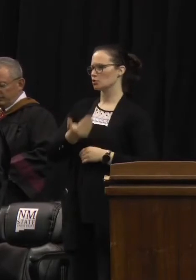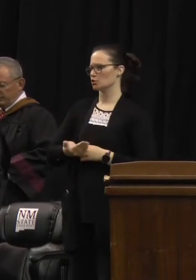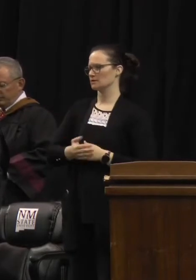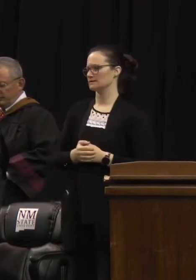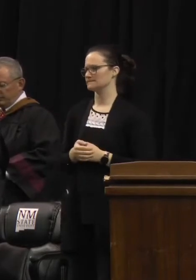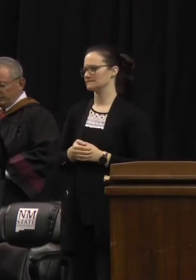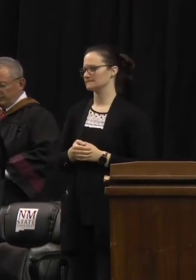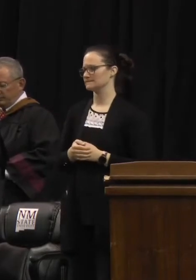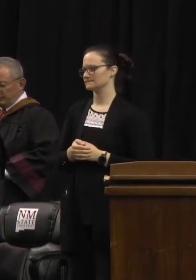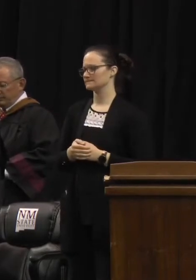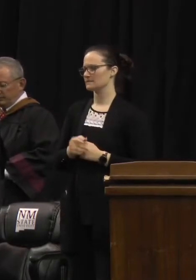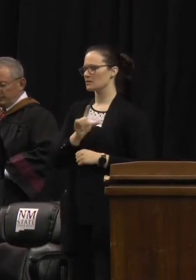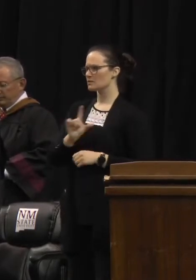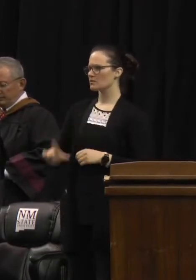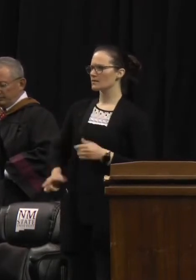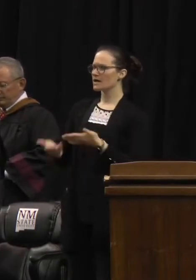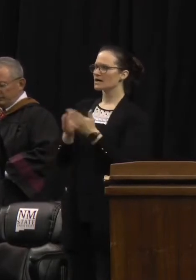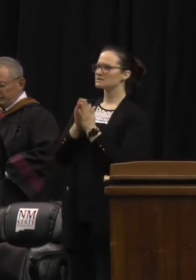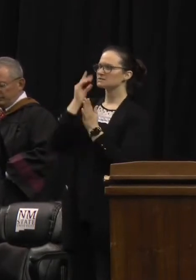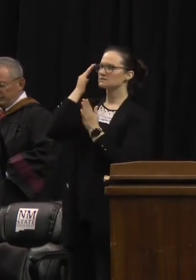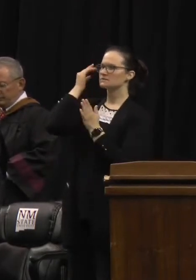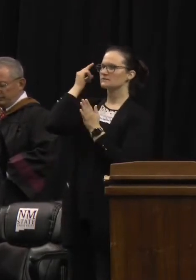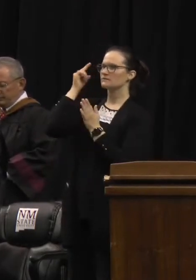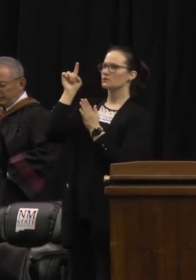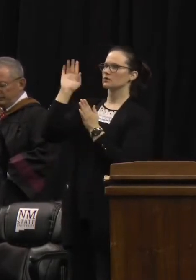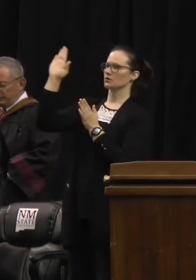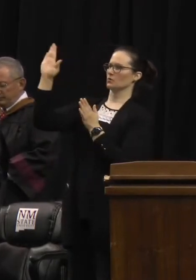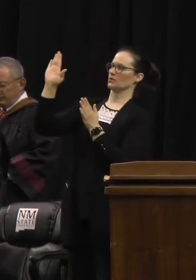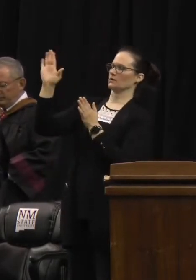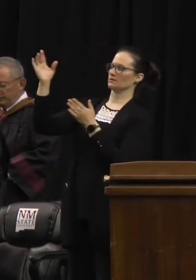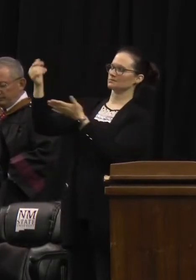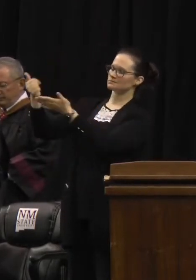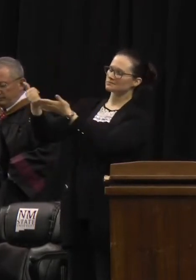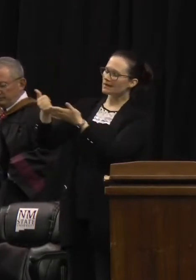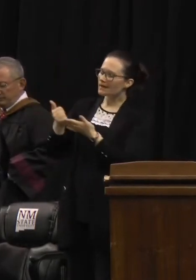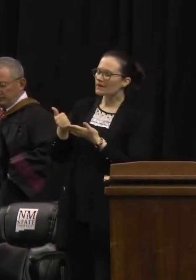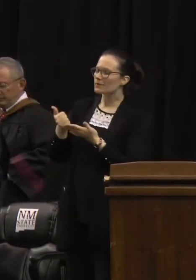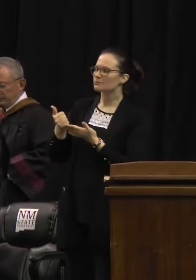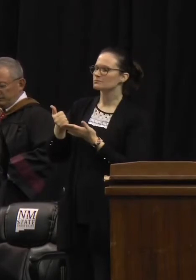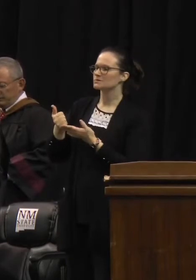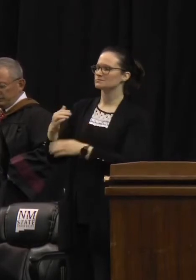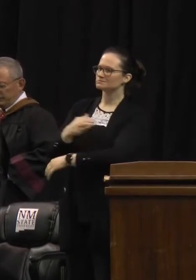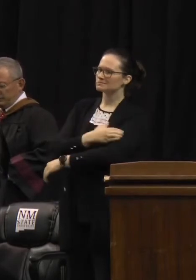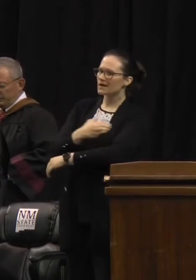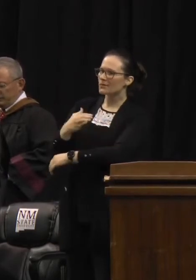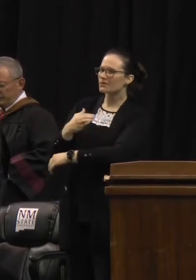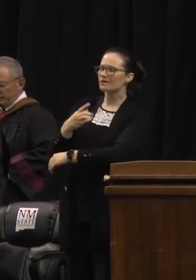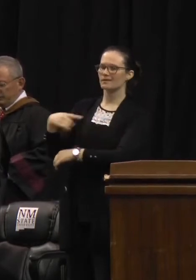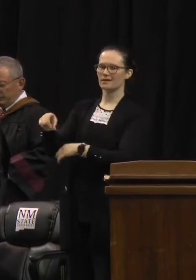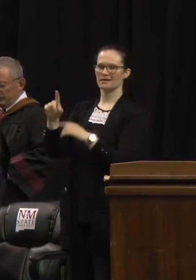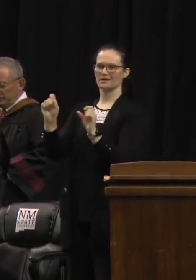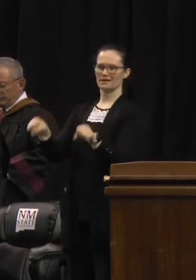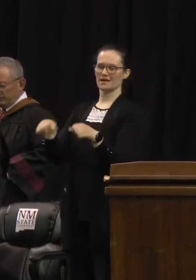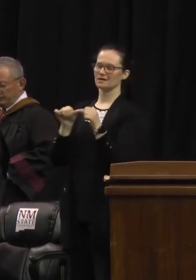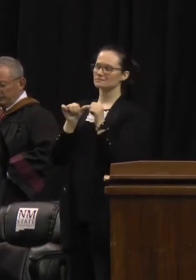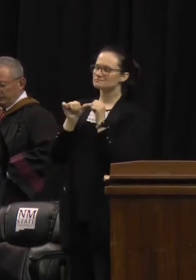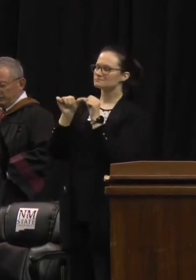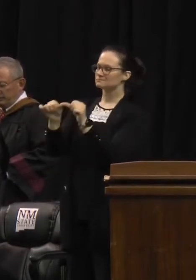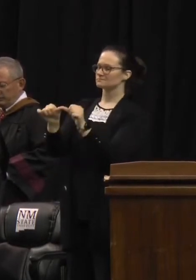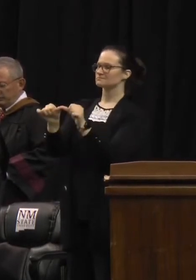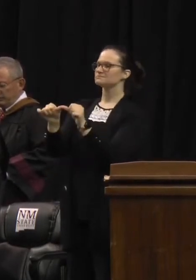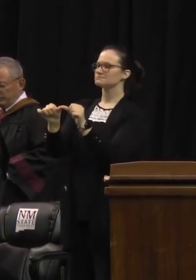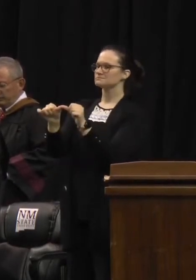Lord, we ask for your help, for your power, that they may walk and live continually